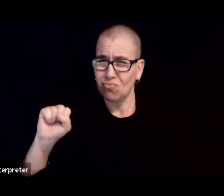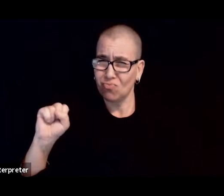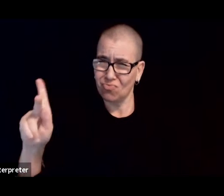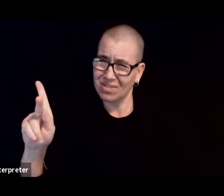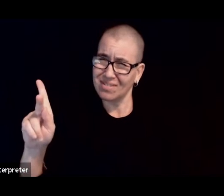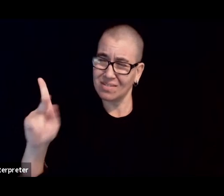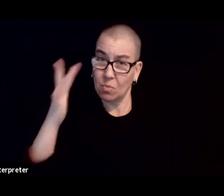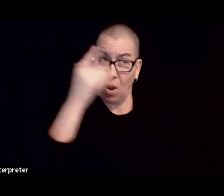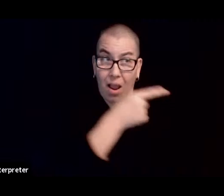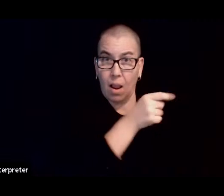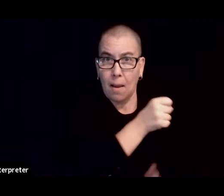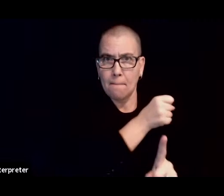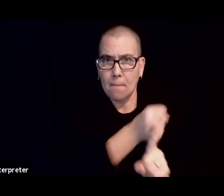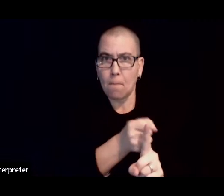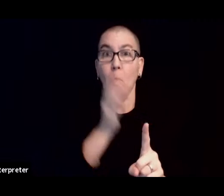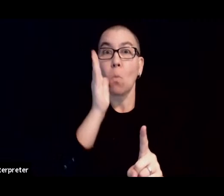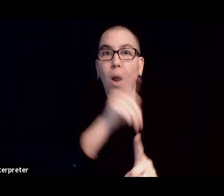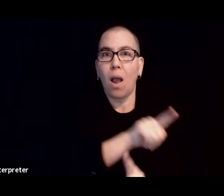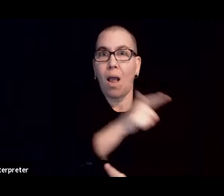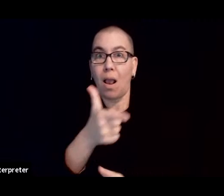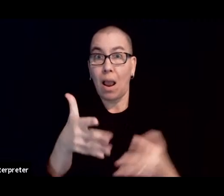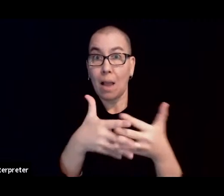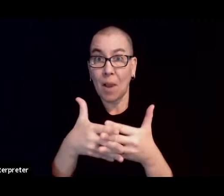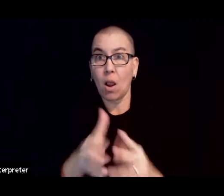what's happening all around the country as well.